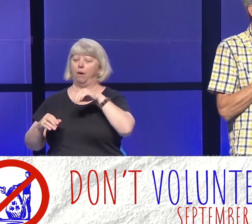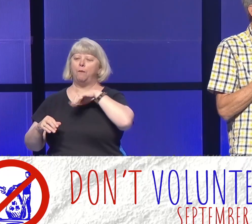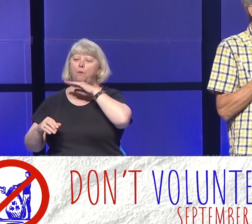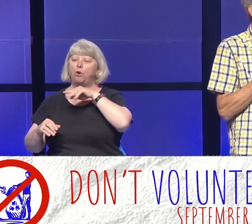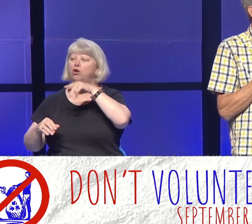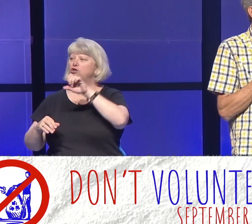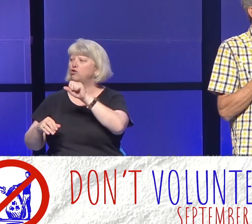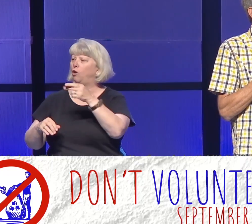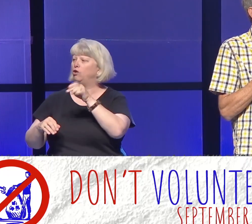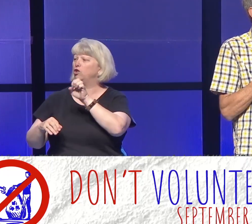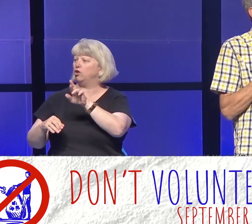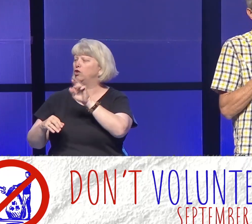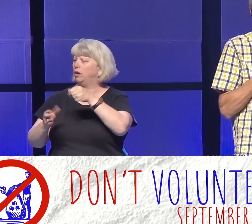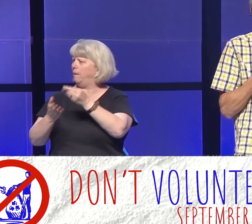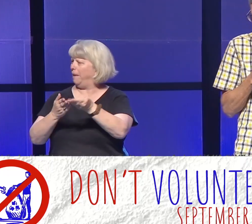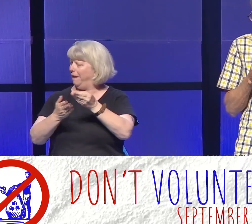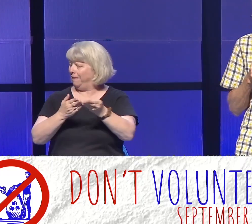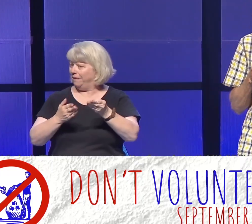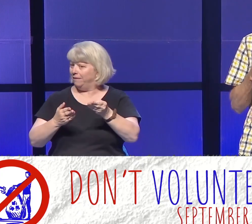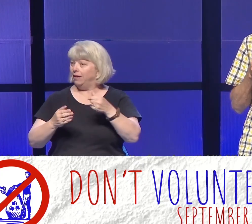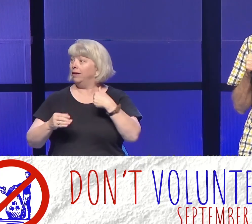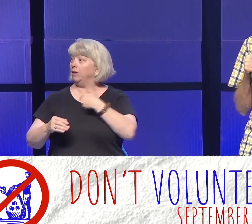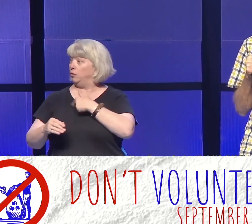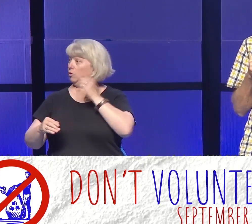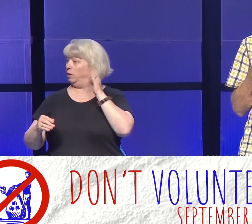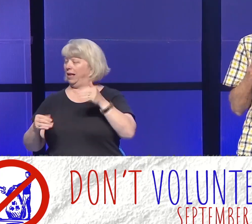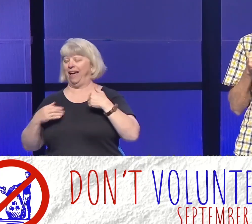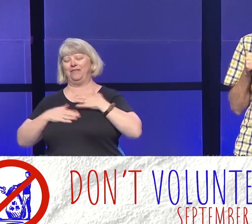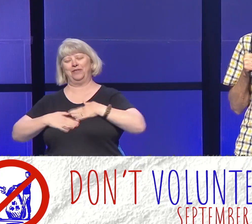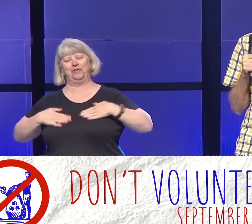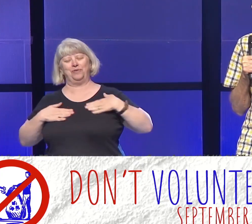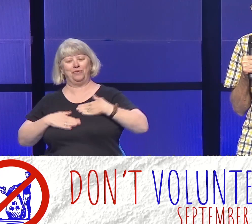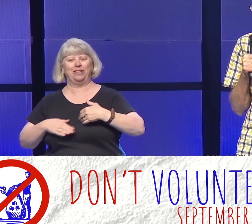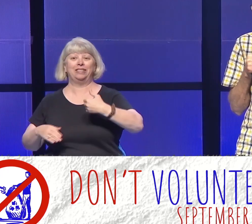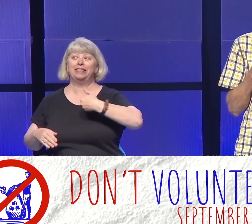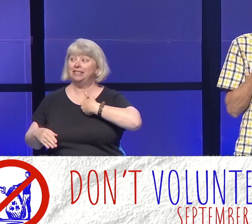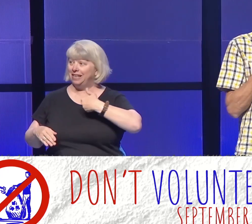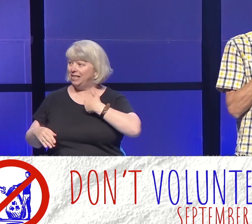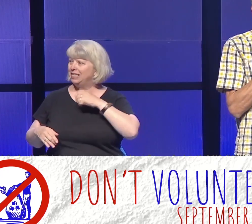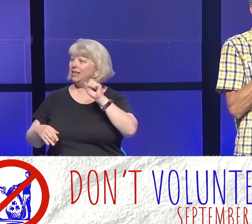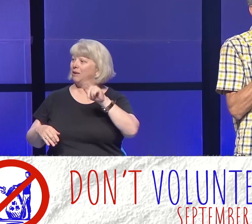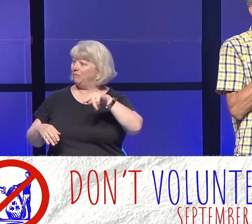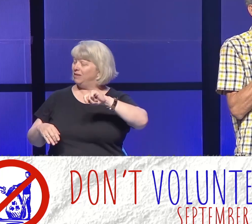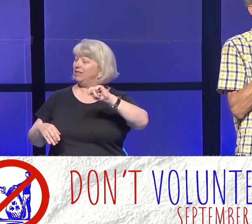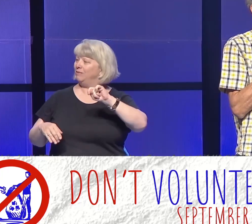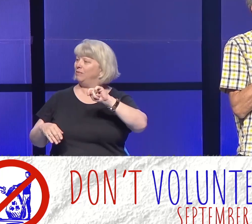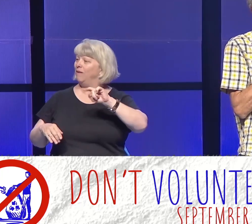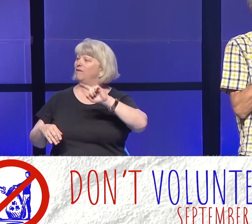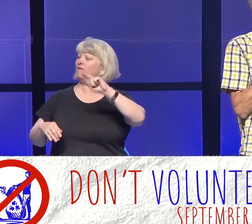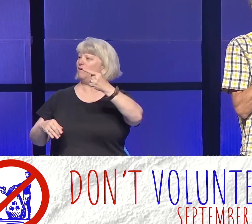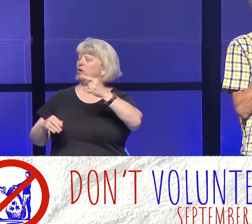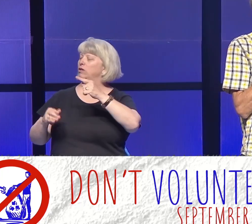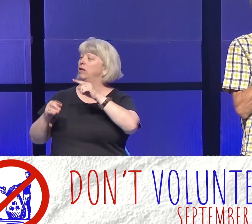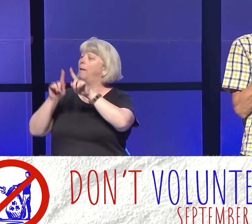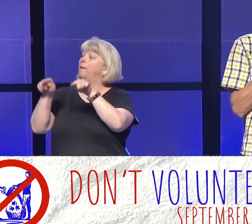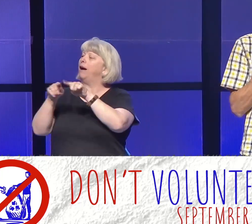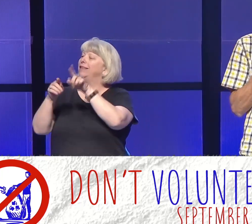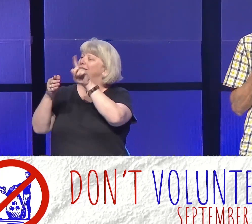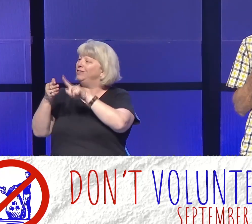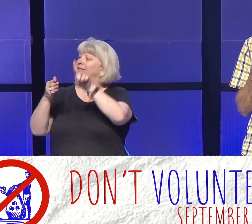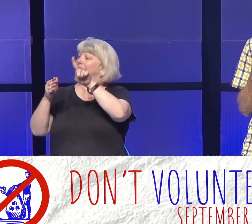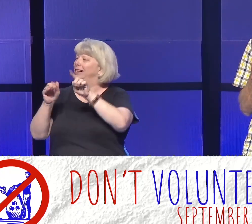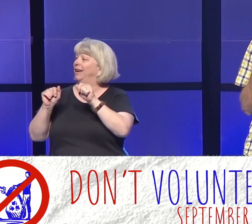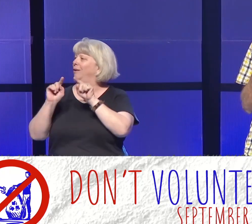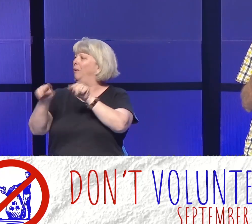buy. And we're going to have a great time. So RSVP by September 1st. You can check the box on your Connect card,